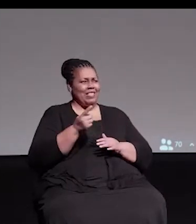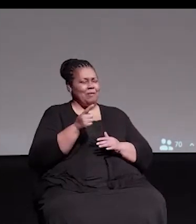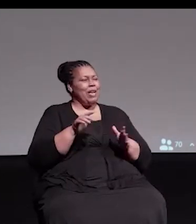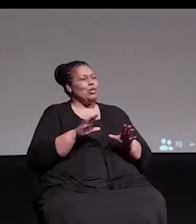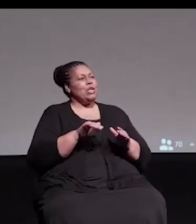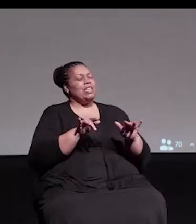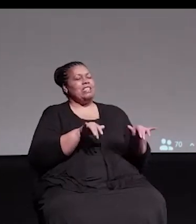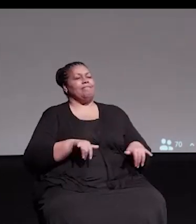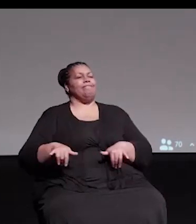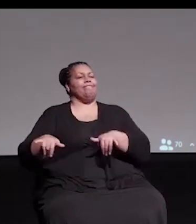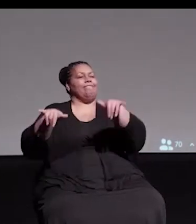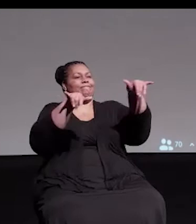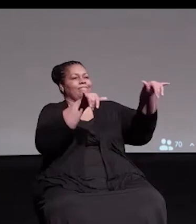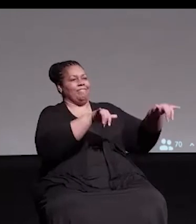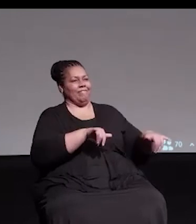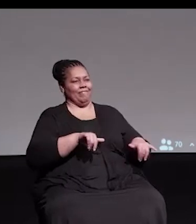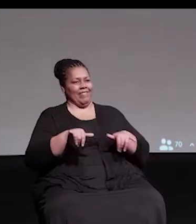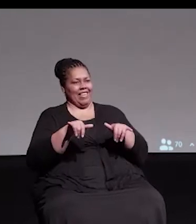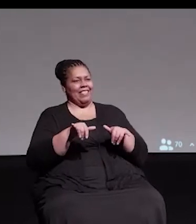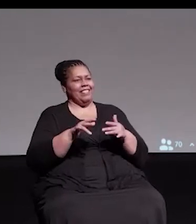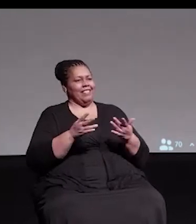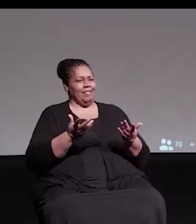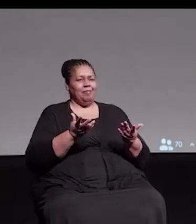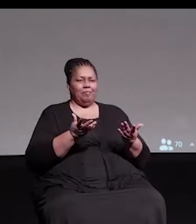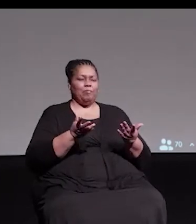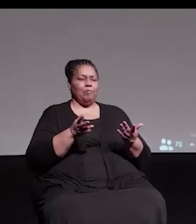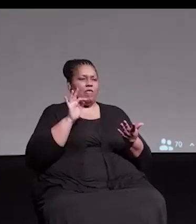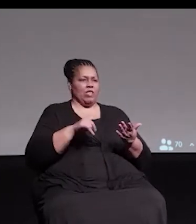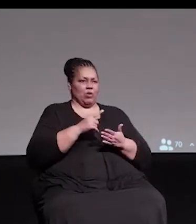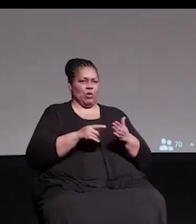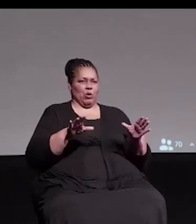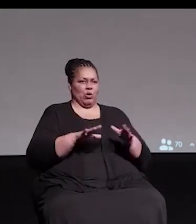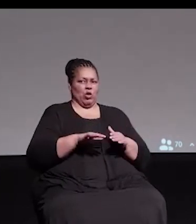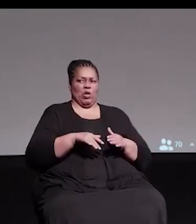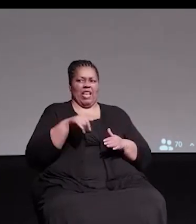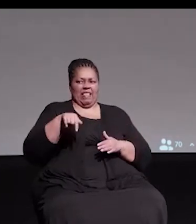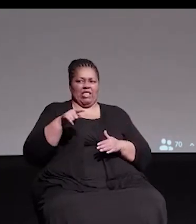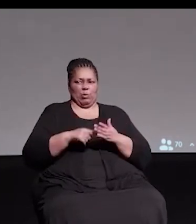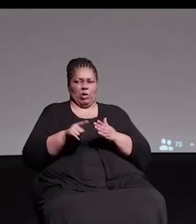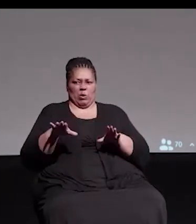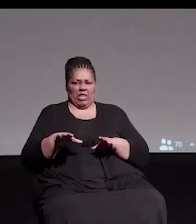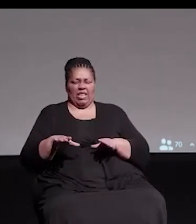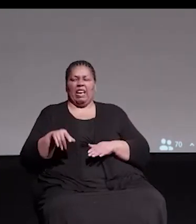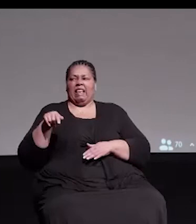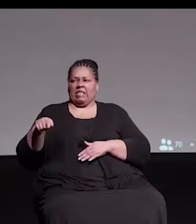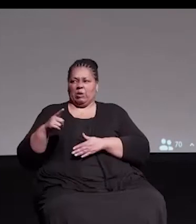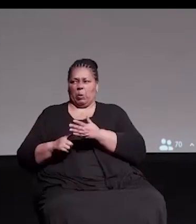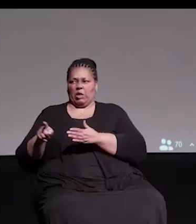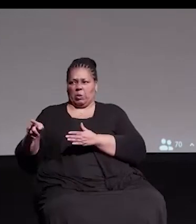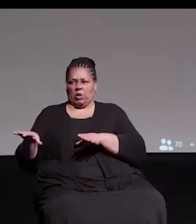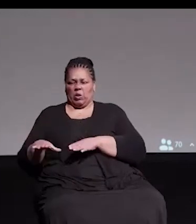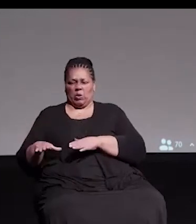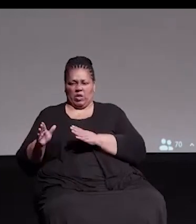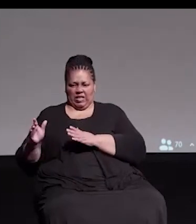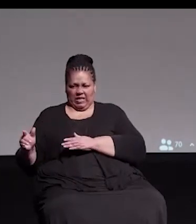really standardized, like, this is what you did, this is what you did. Because it's gonna look and walk a